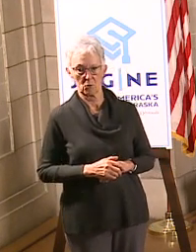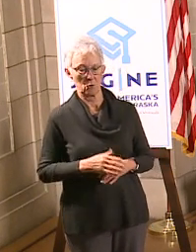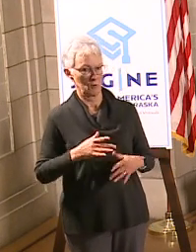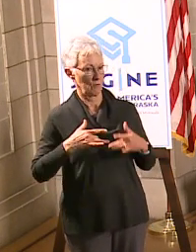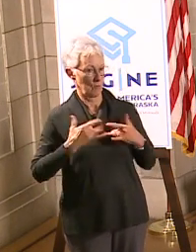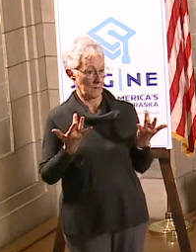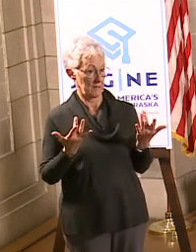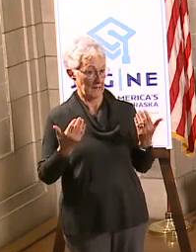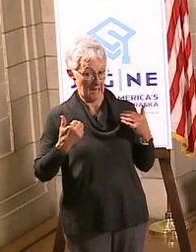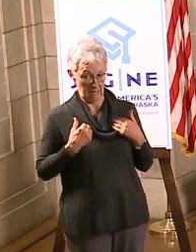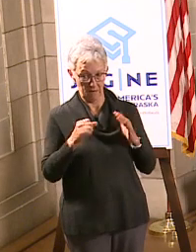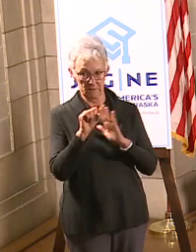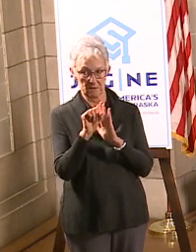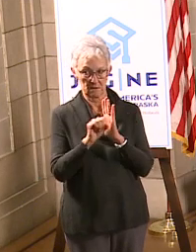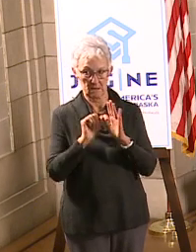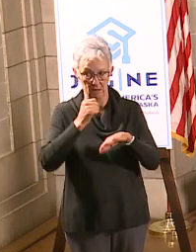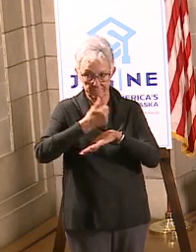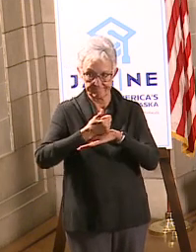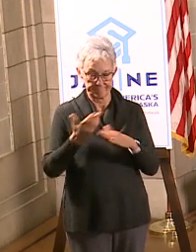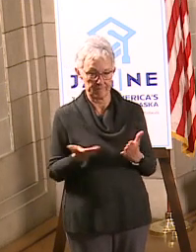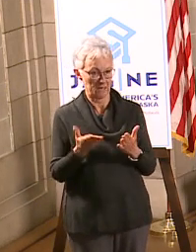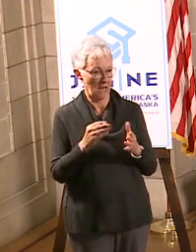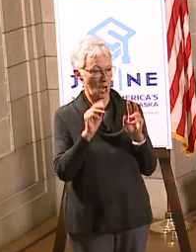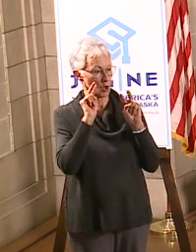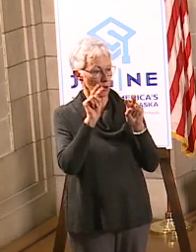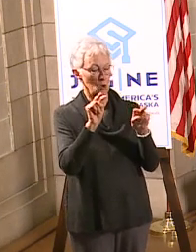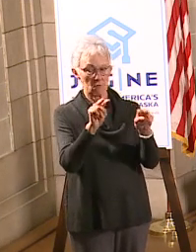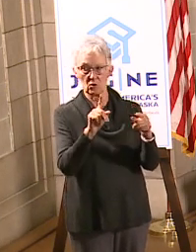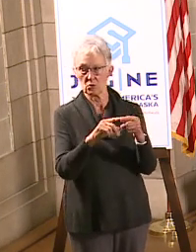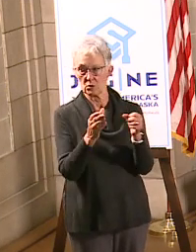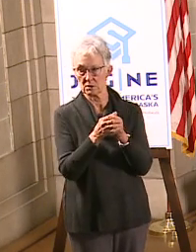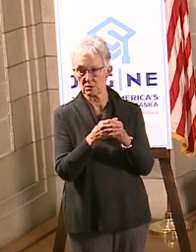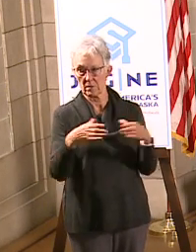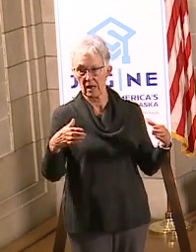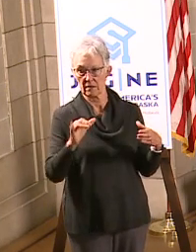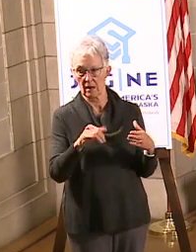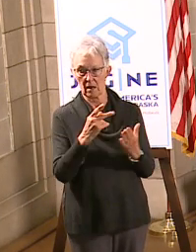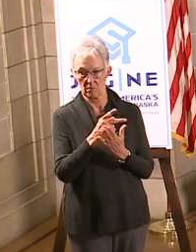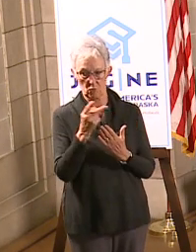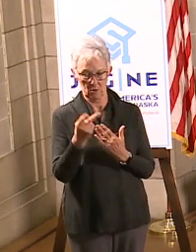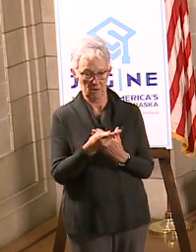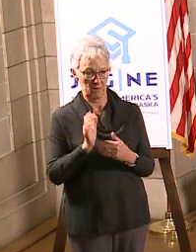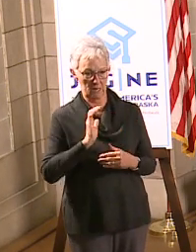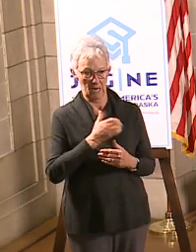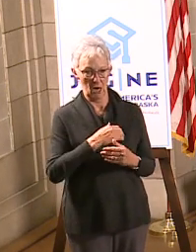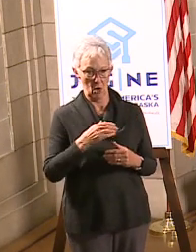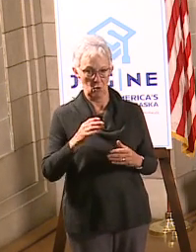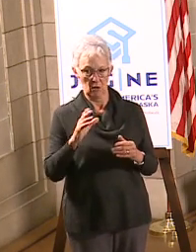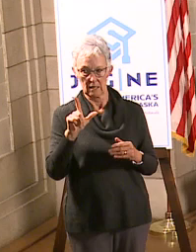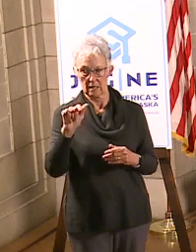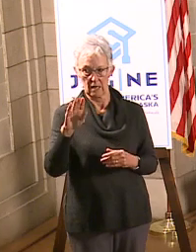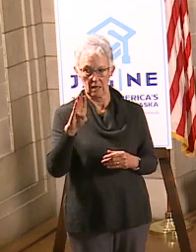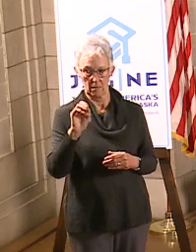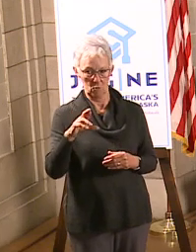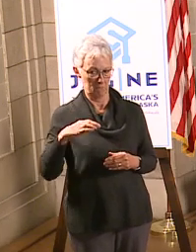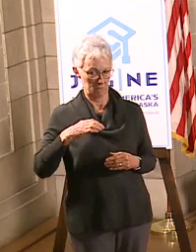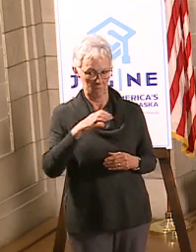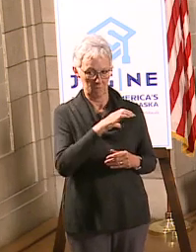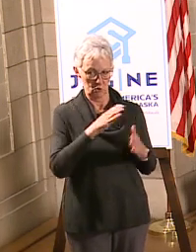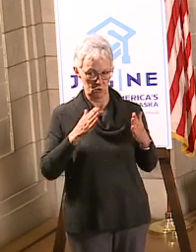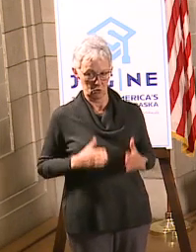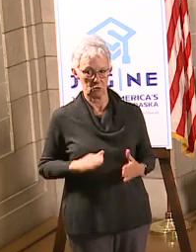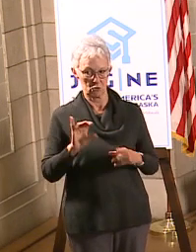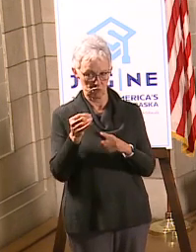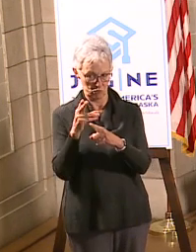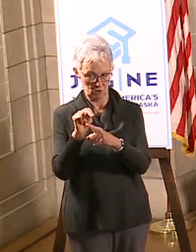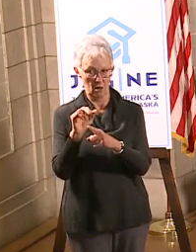forward to continuing to expand it. So thank you very much. And our Commissioner of Labor, John Albin's in the audience, so I want to say thanks to him for his help in getting